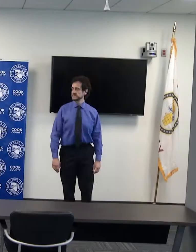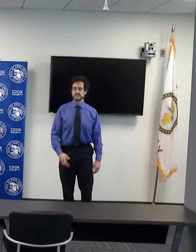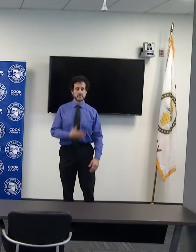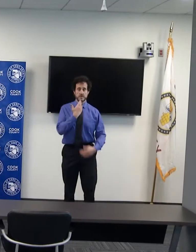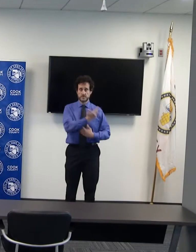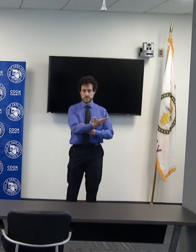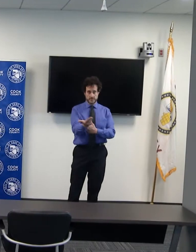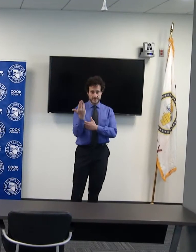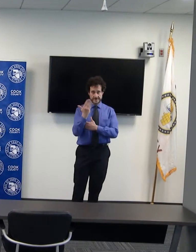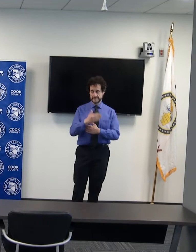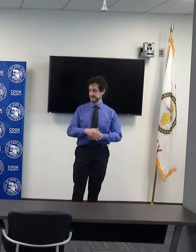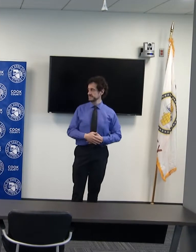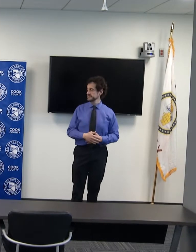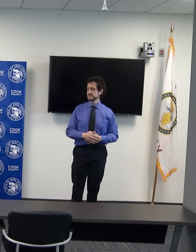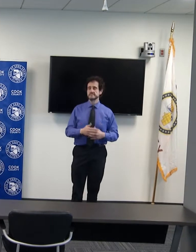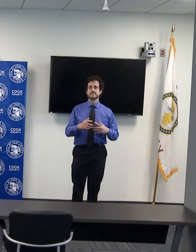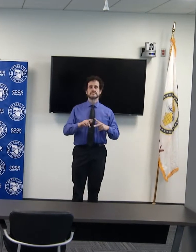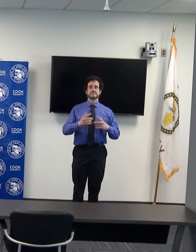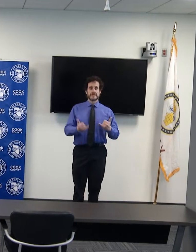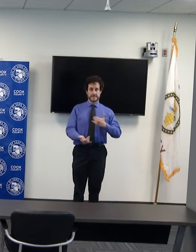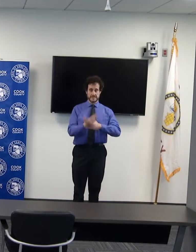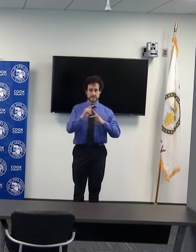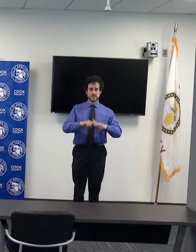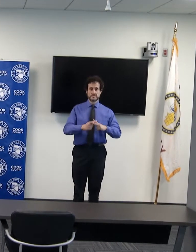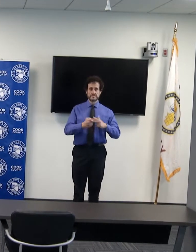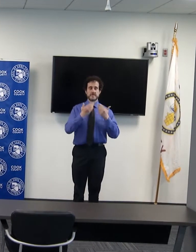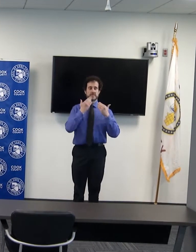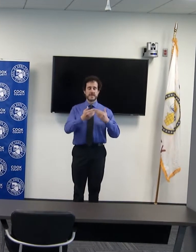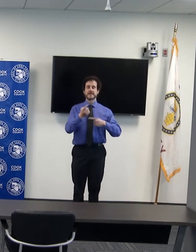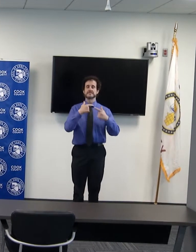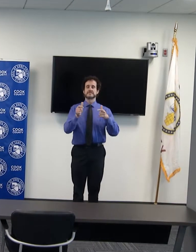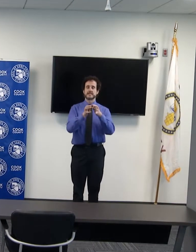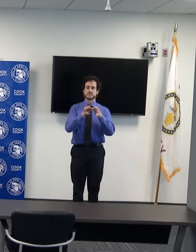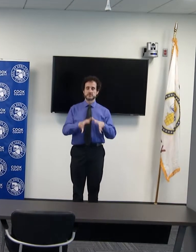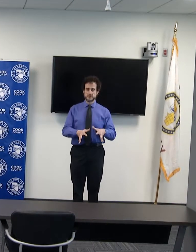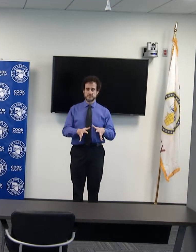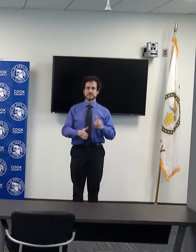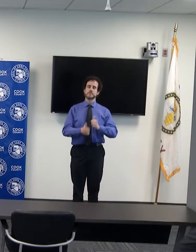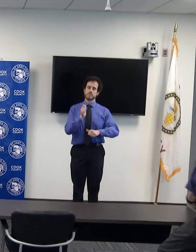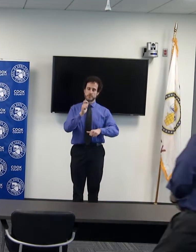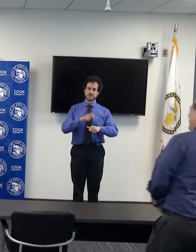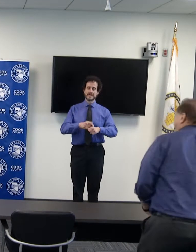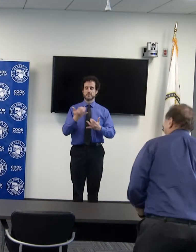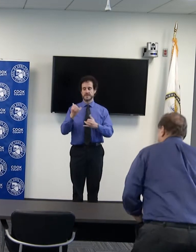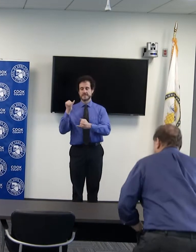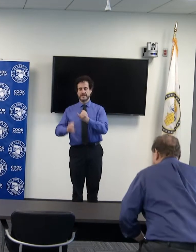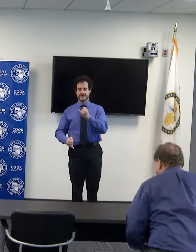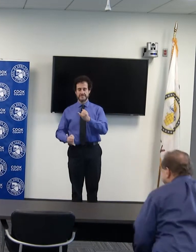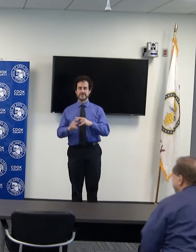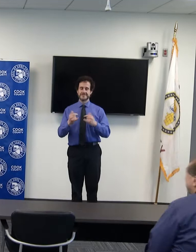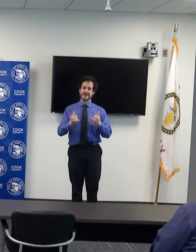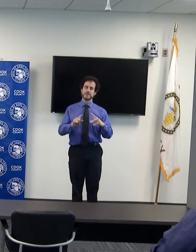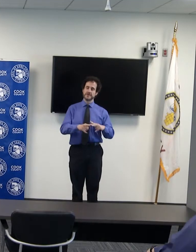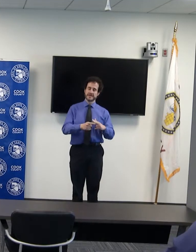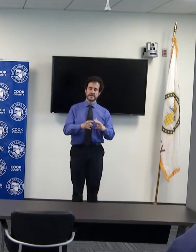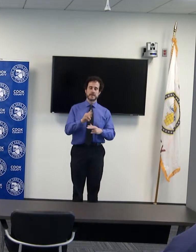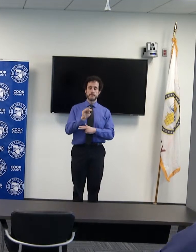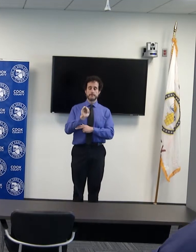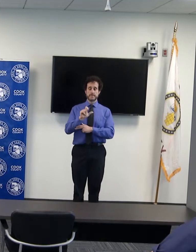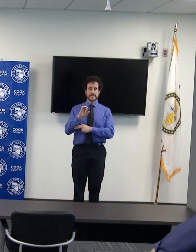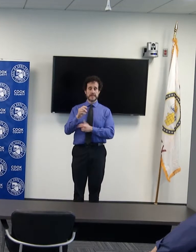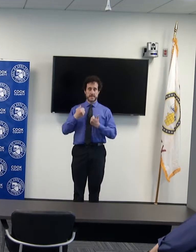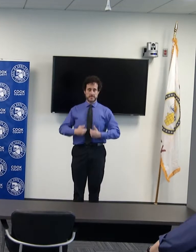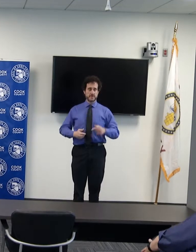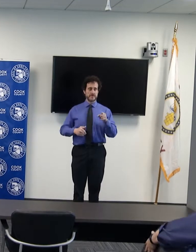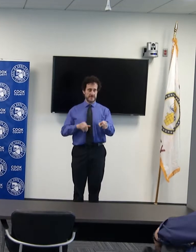Good morning. I want to begin this morning by thanking our sign language interpreters. I usually do that at the end. Michael Albert and